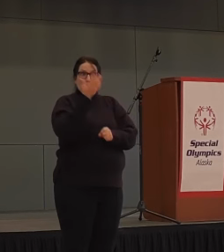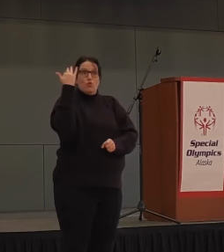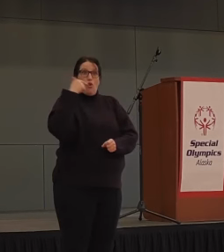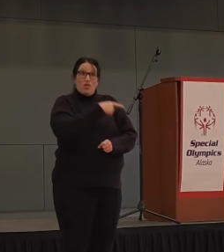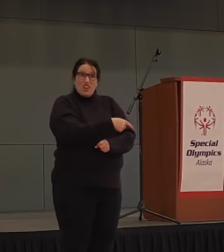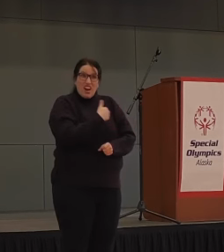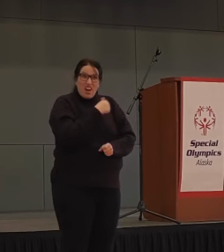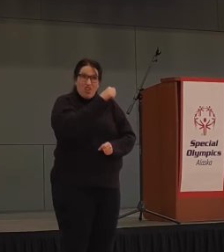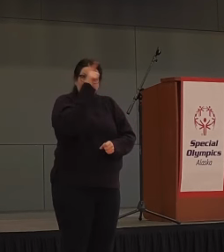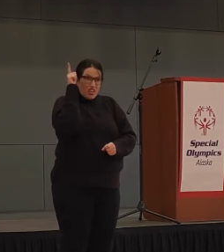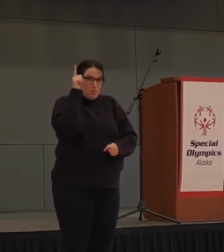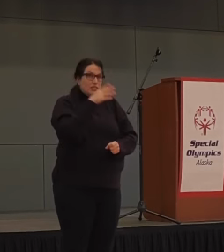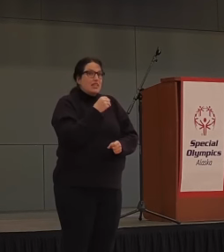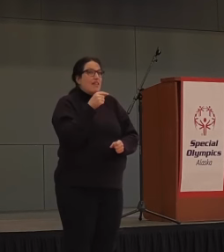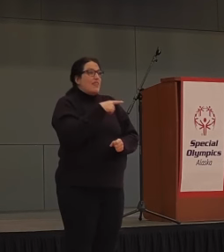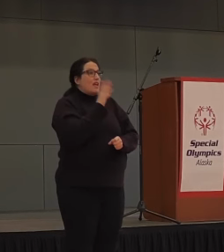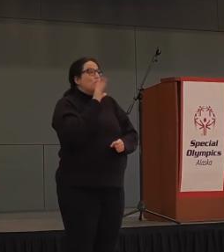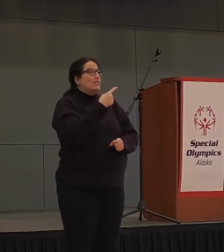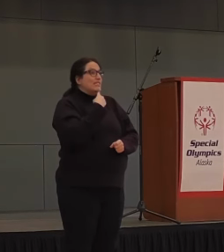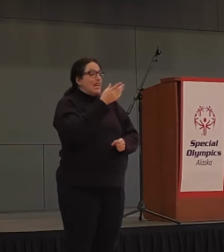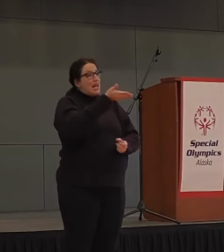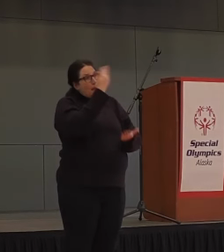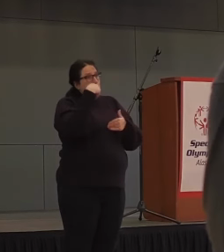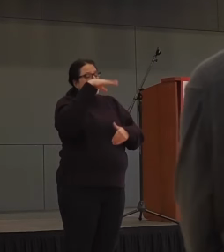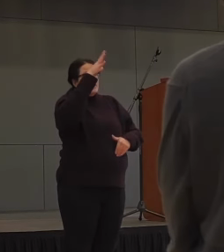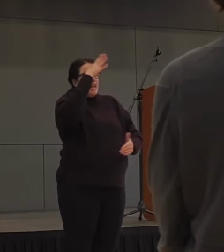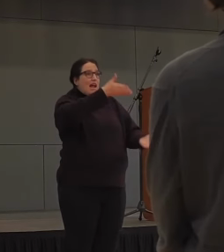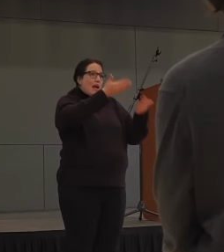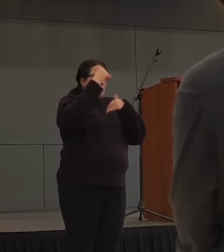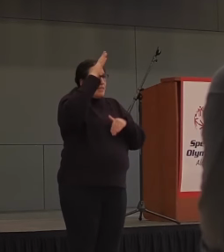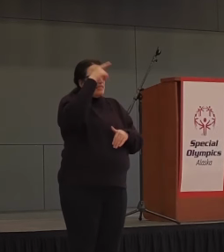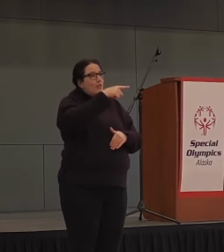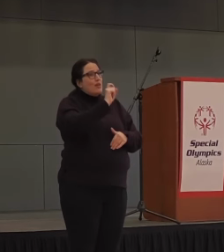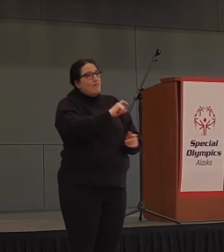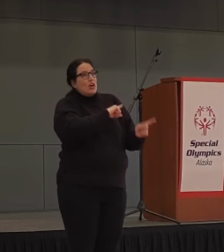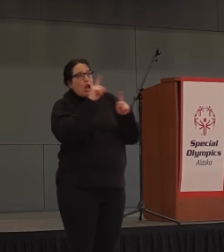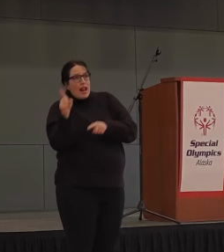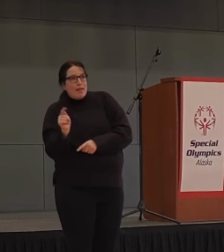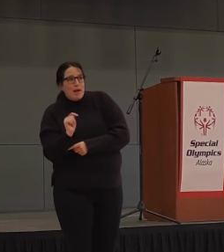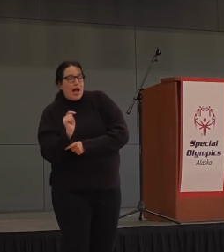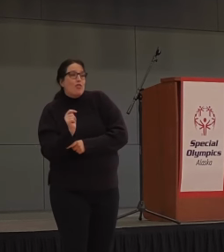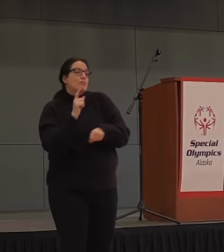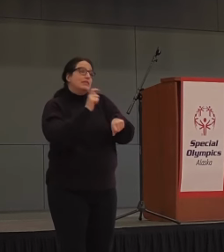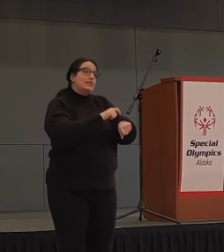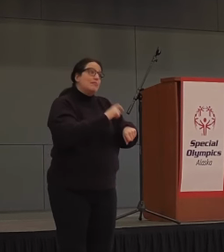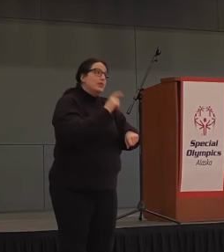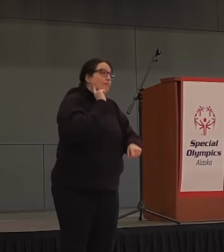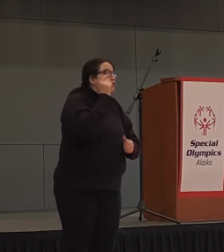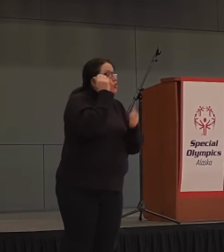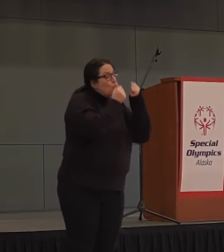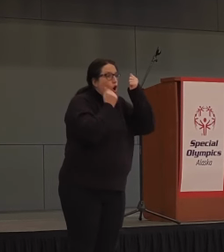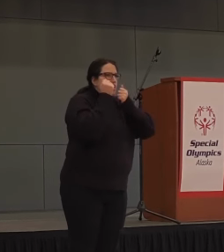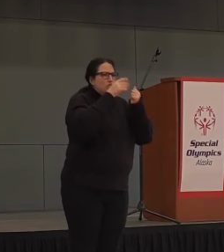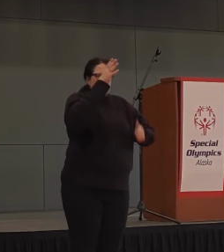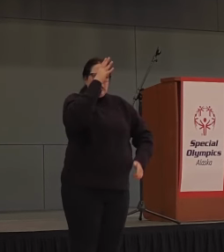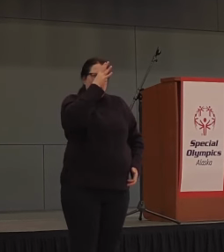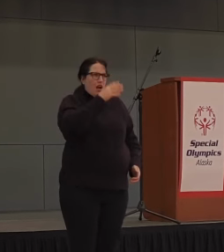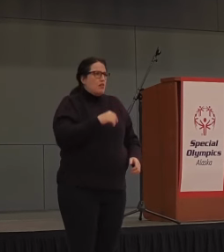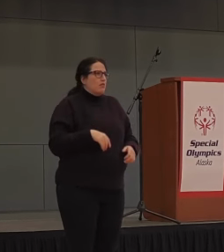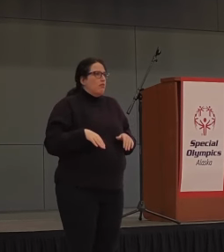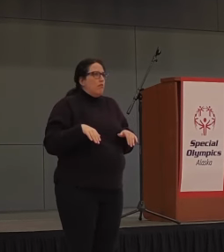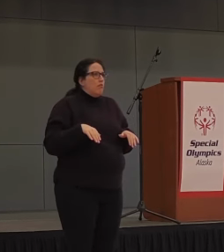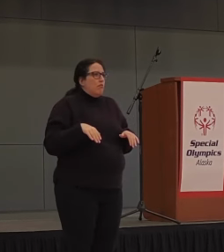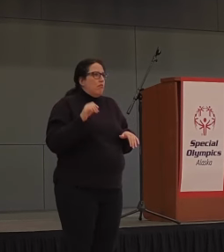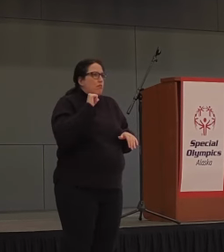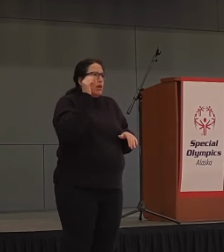and they would prompt him and say, "Come on, Dad, you gotta go to the bathroom. It's time for a wash up." And he wouldn't respond.